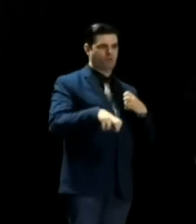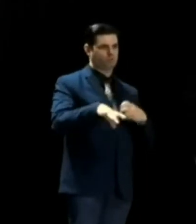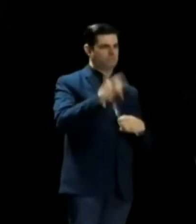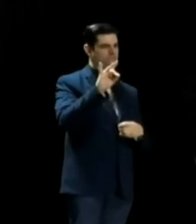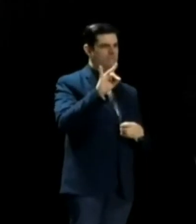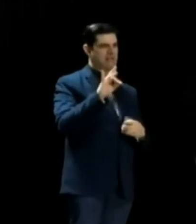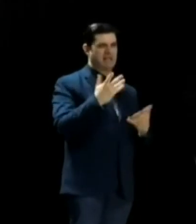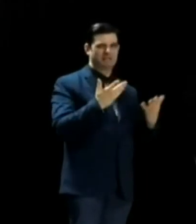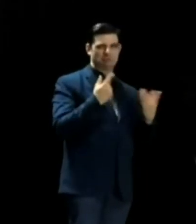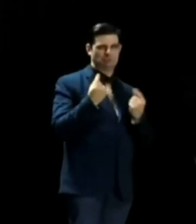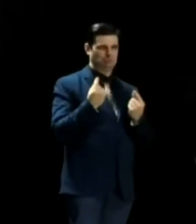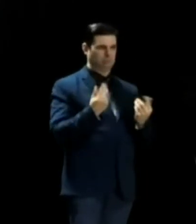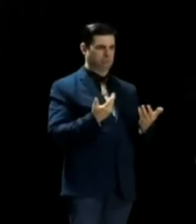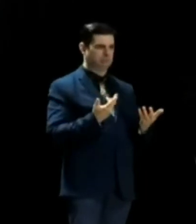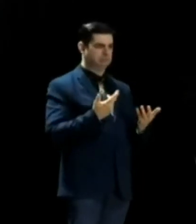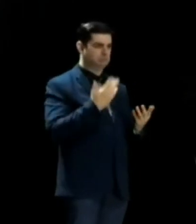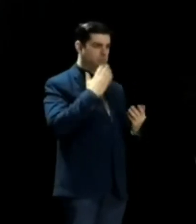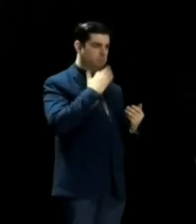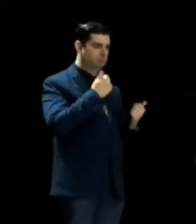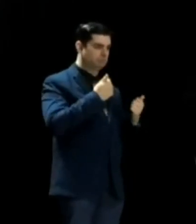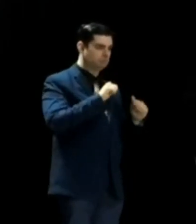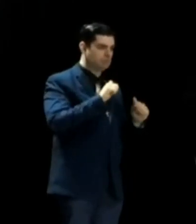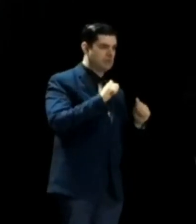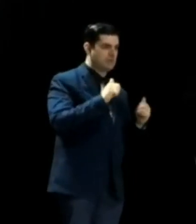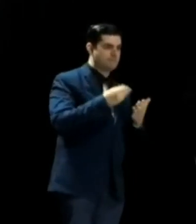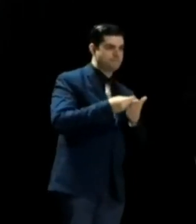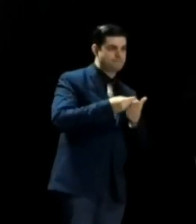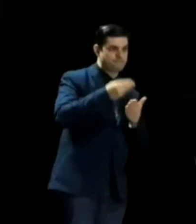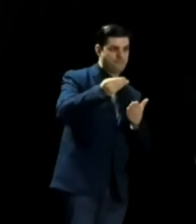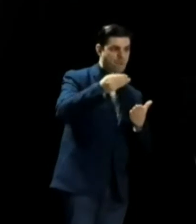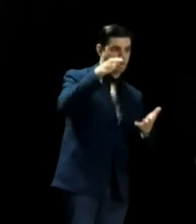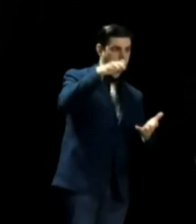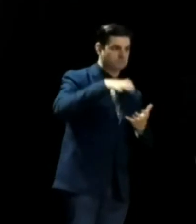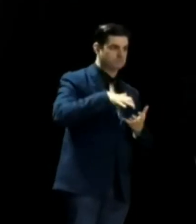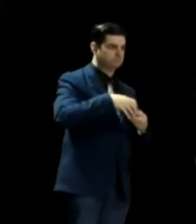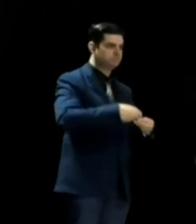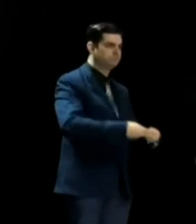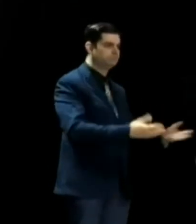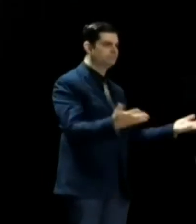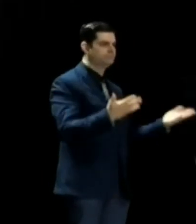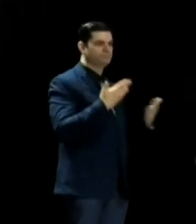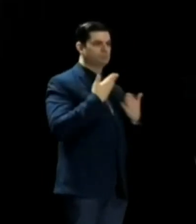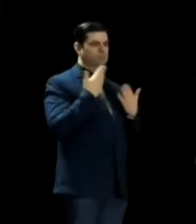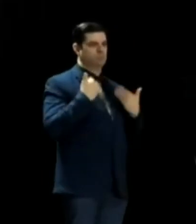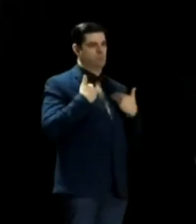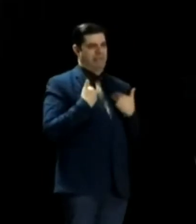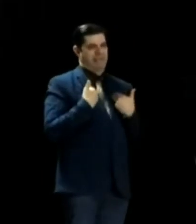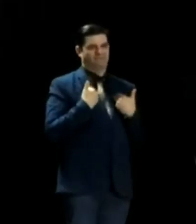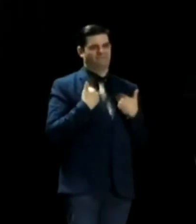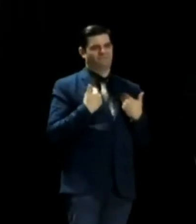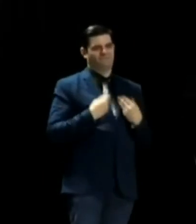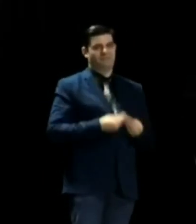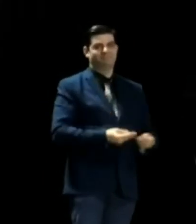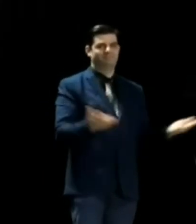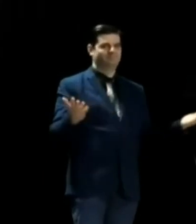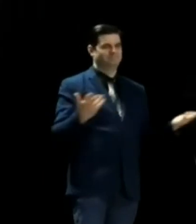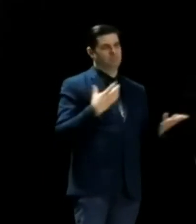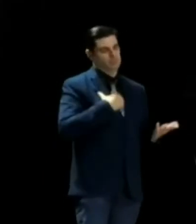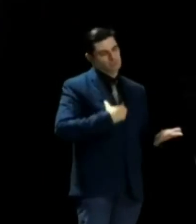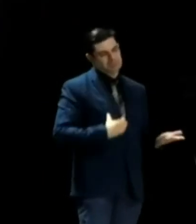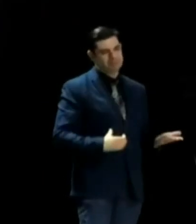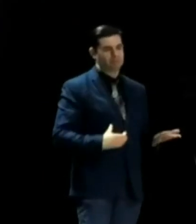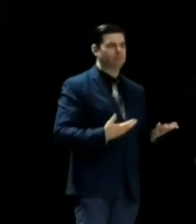them to be able to give to people when they don't have them. At this point, we have not been successful.